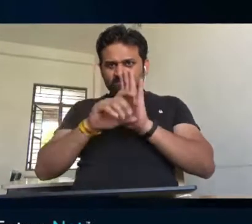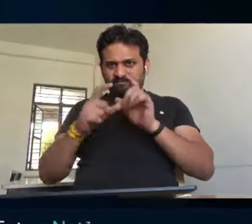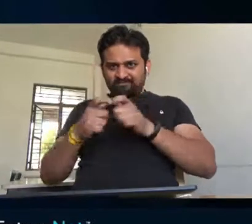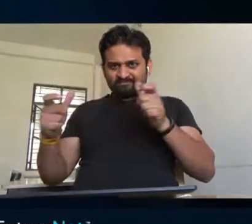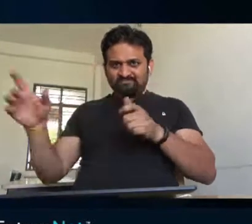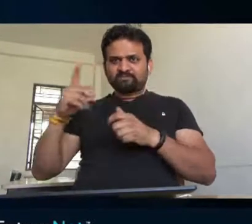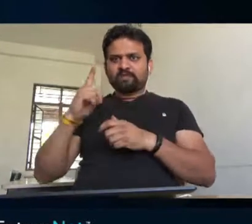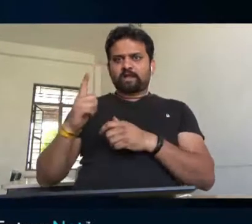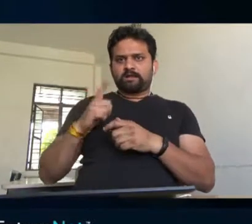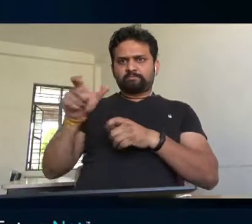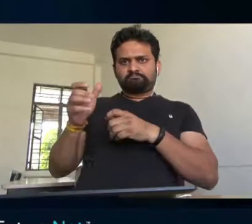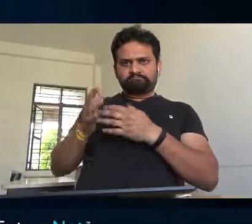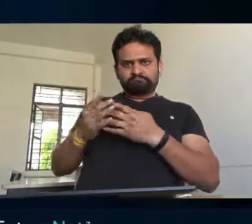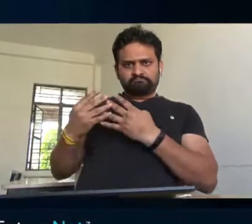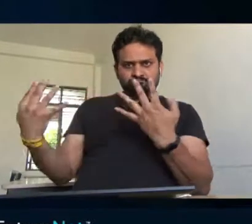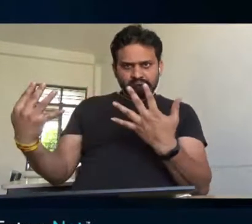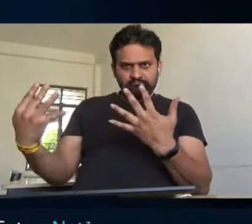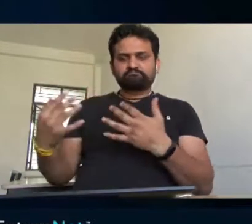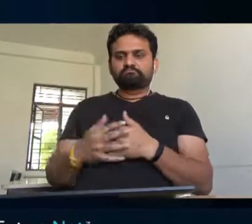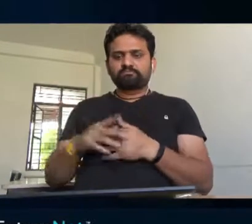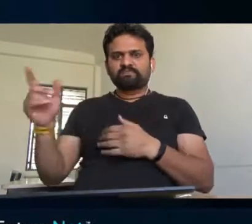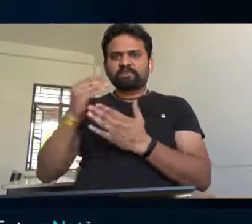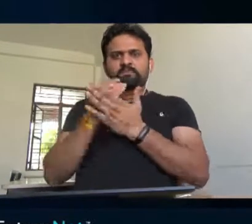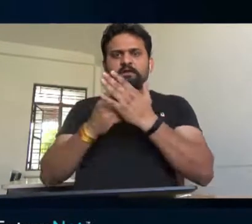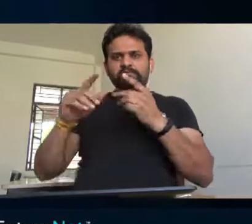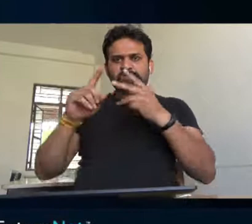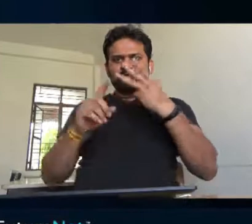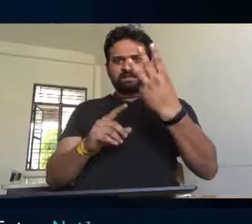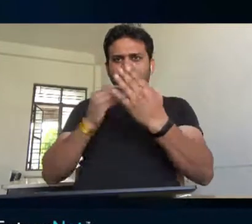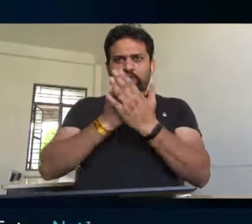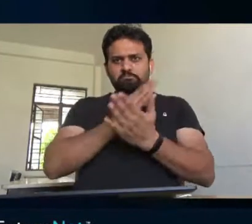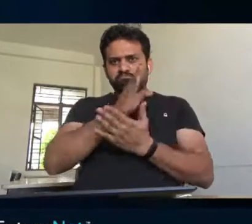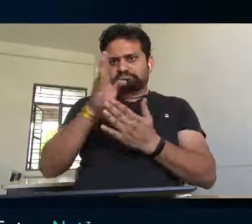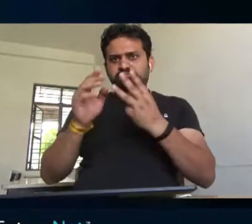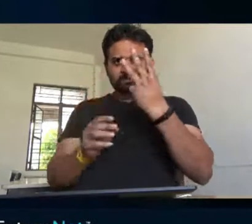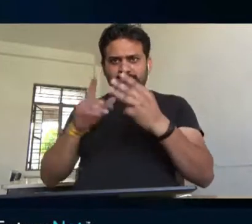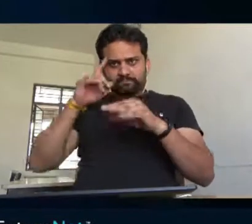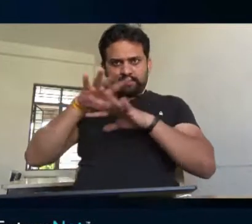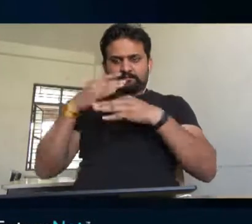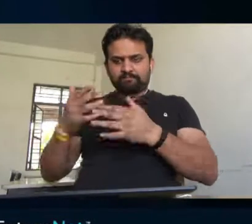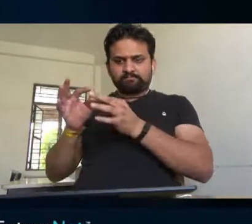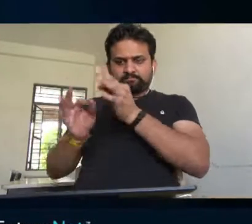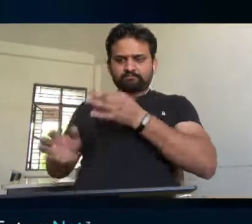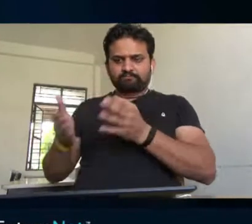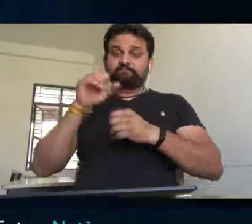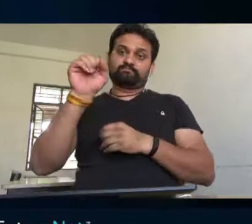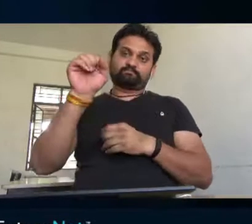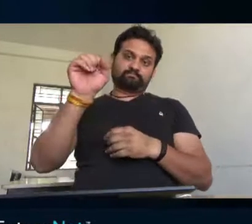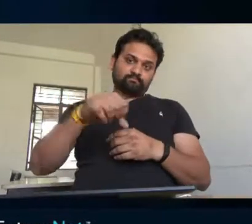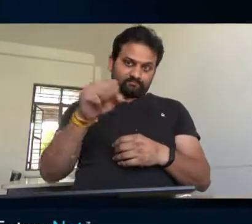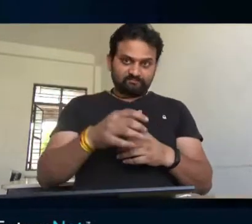one more time, Alex, I need you, because this guy is crazy. Together with your